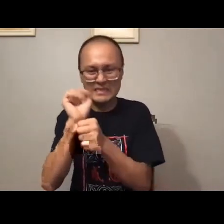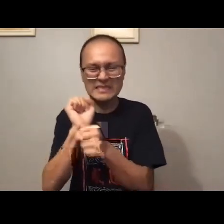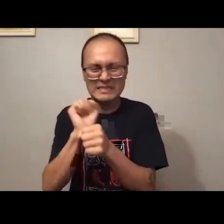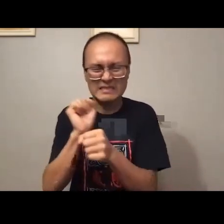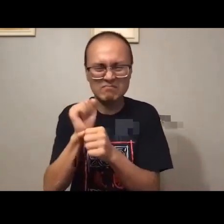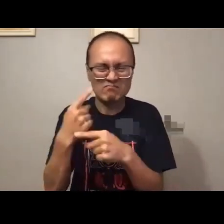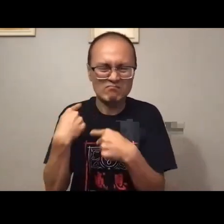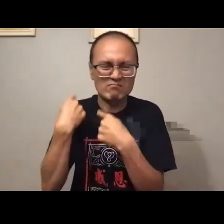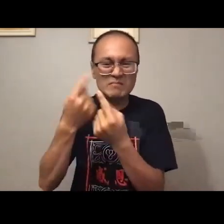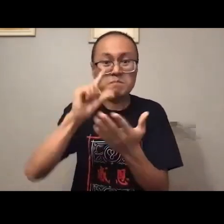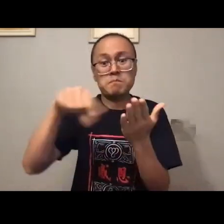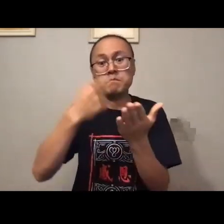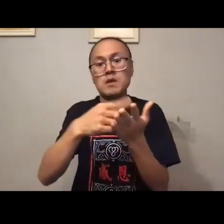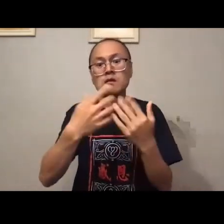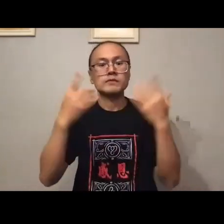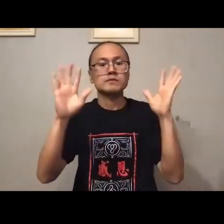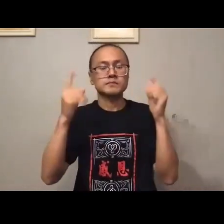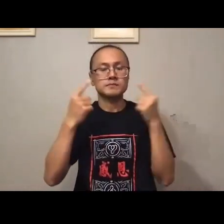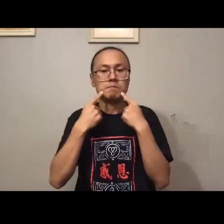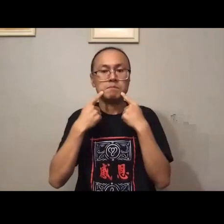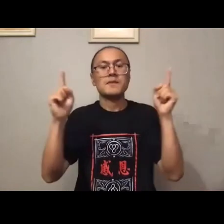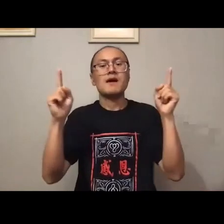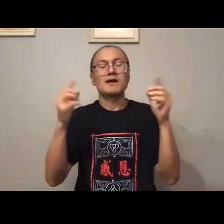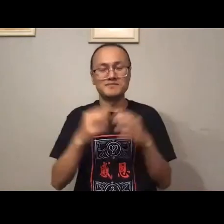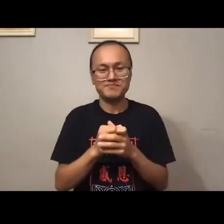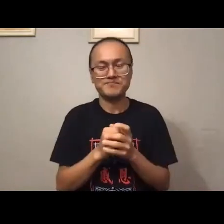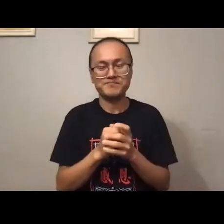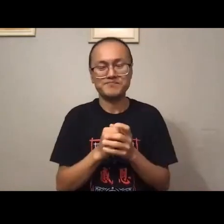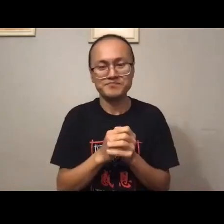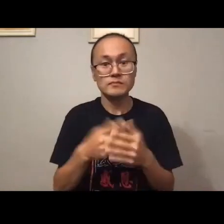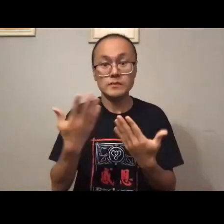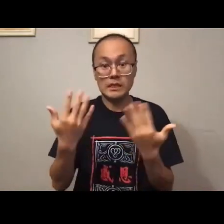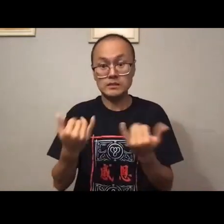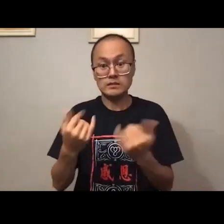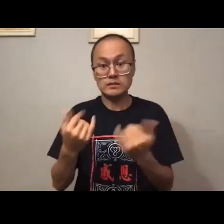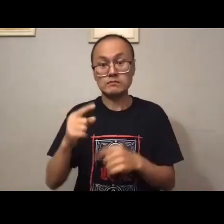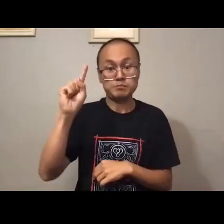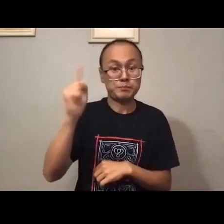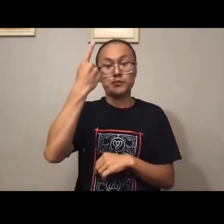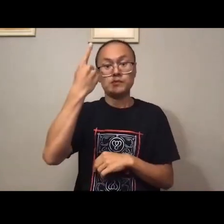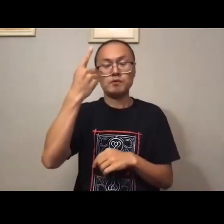So I worked very hard and graduated.